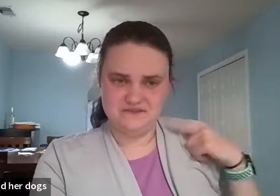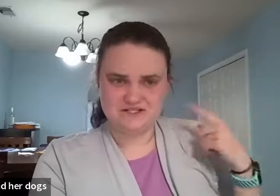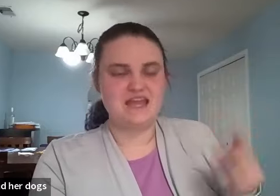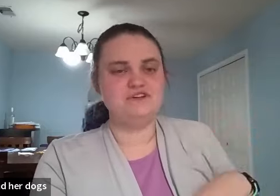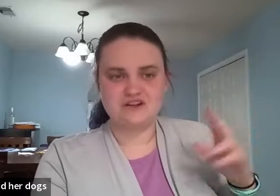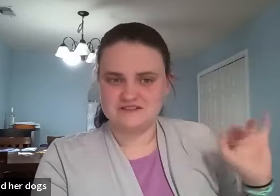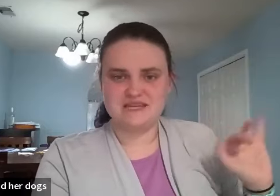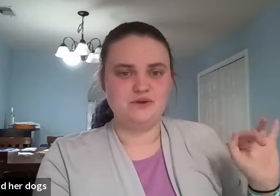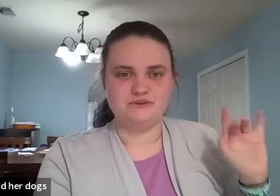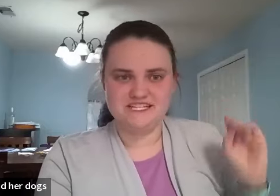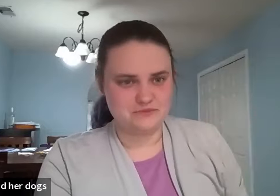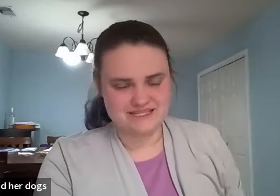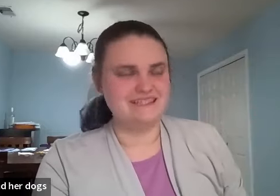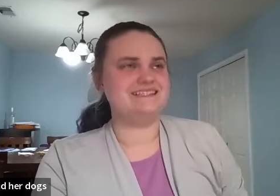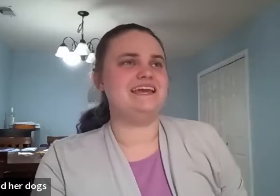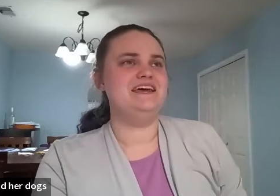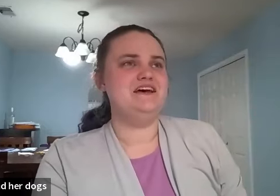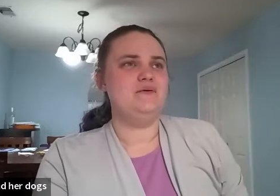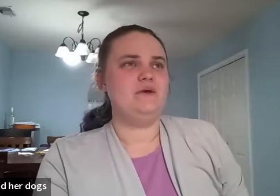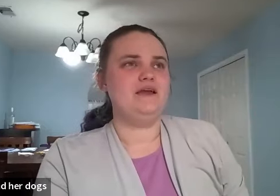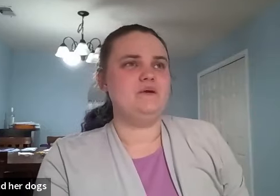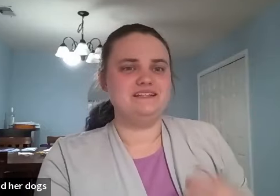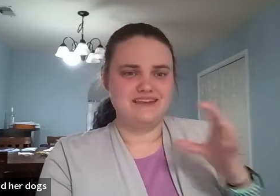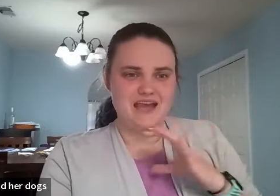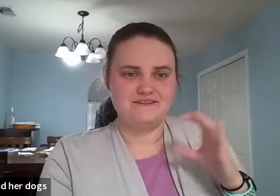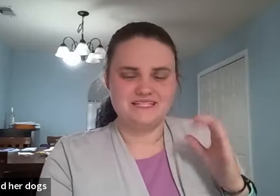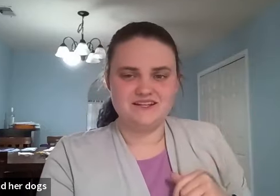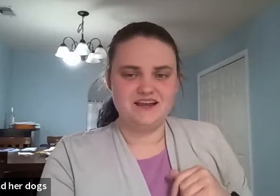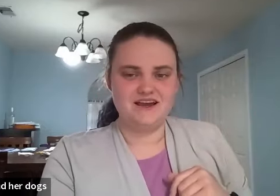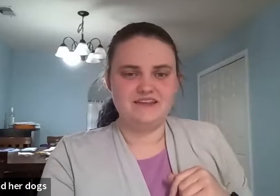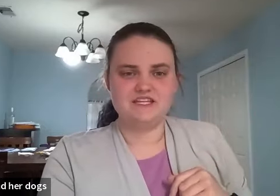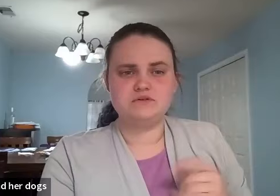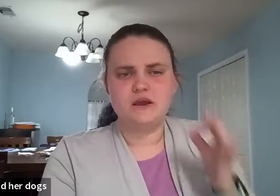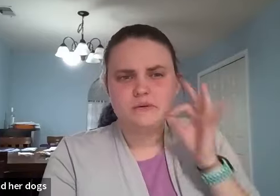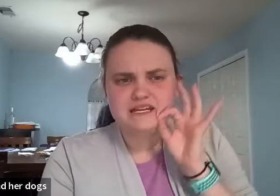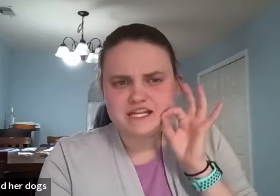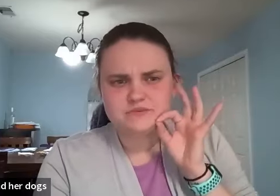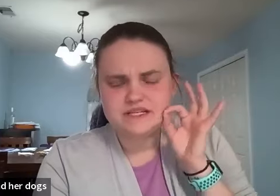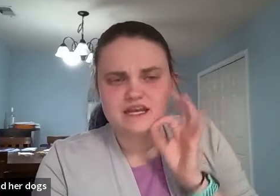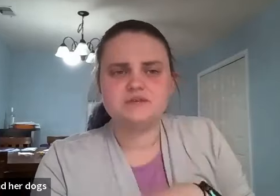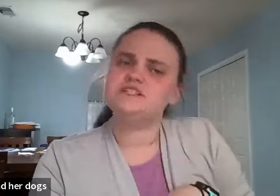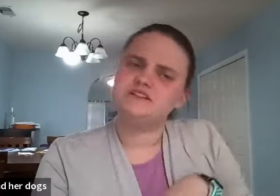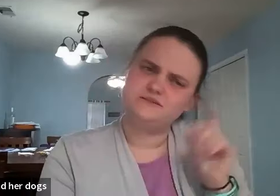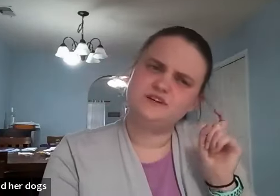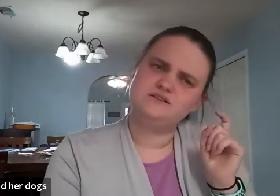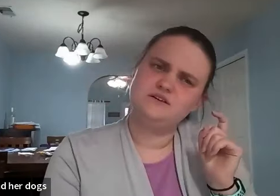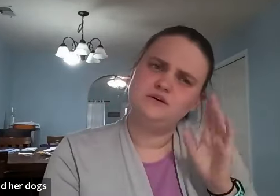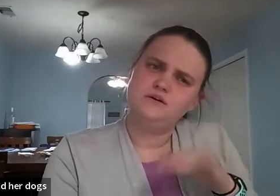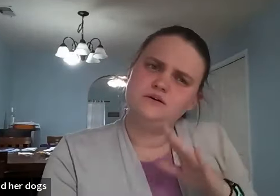first came, we started the same year, we're teacher besties. And when we went to the cafeteria, the kids were like, oh, we need ketchup, we need ketchup. And she looked at me, she goes,